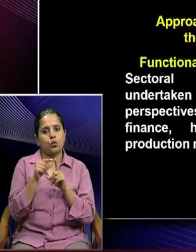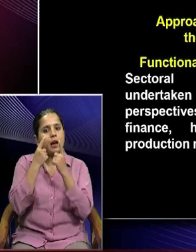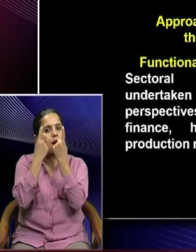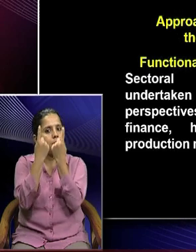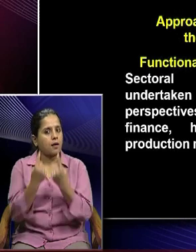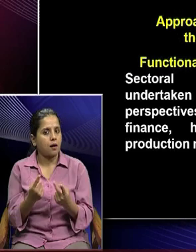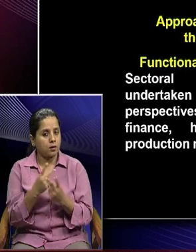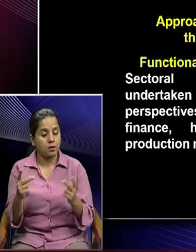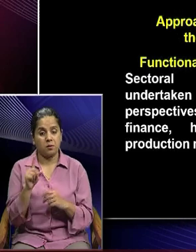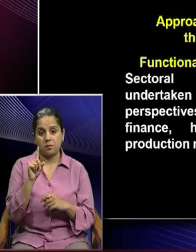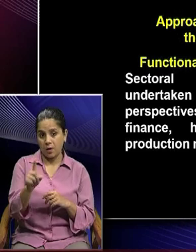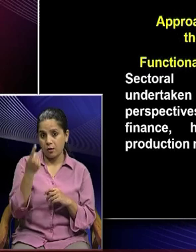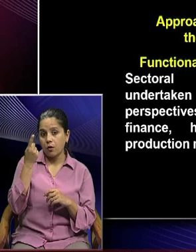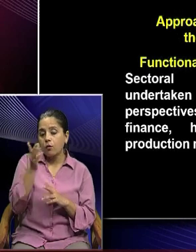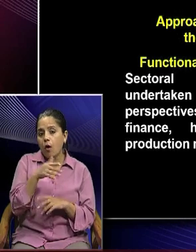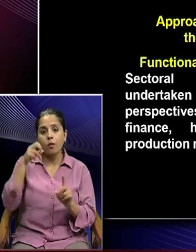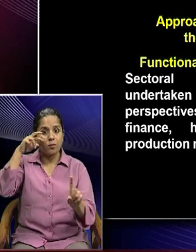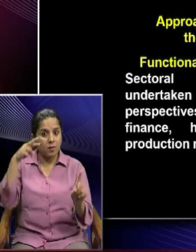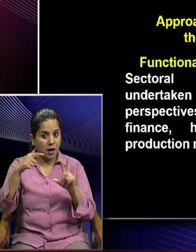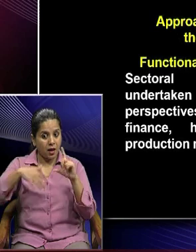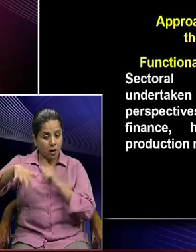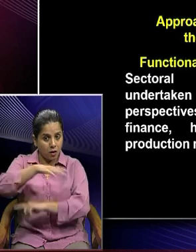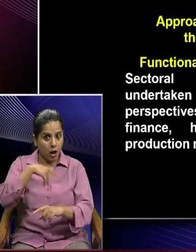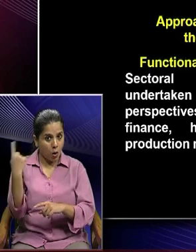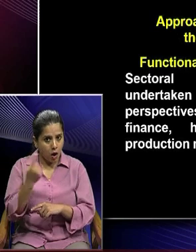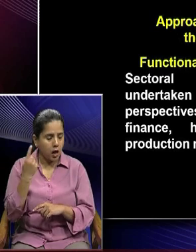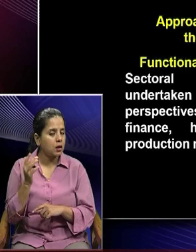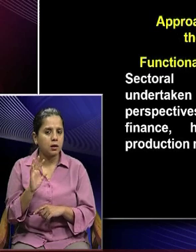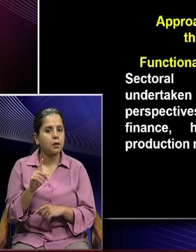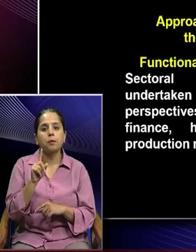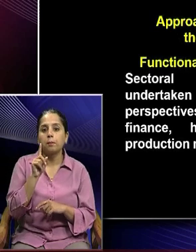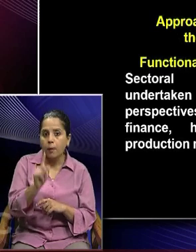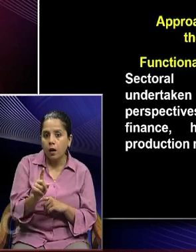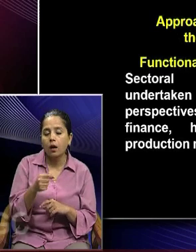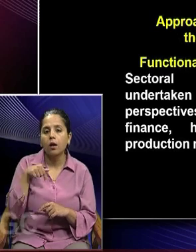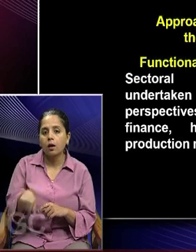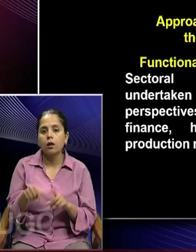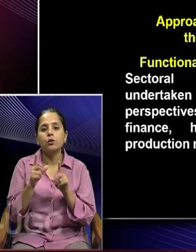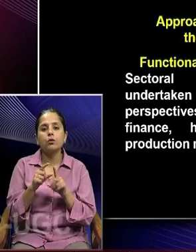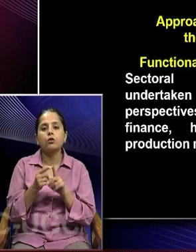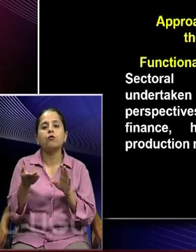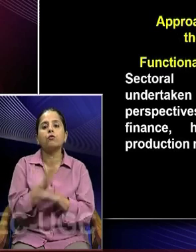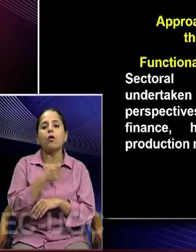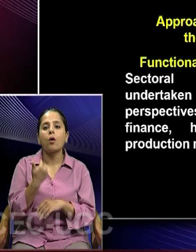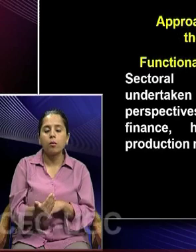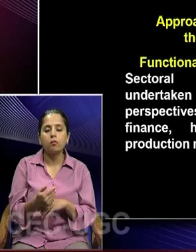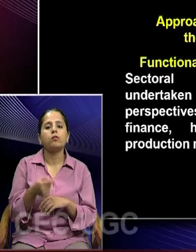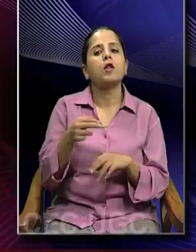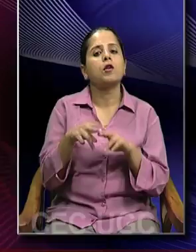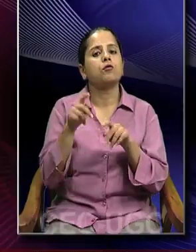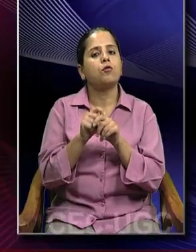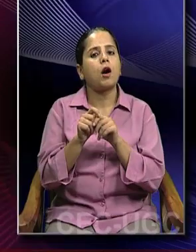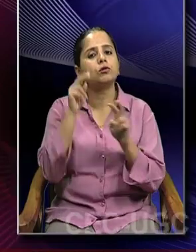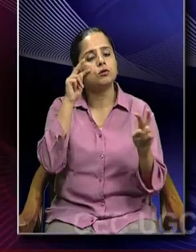analysis, but not from the perspective of environmental factors, rather it is conducted from the functional perspective.